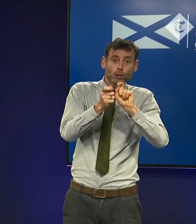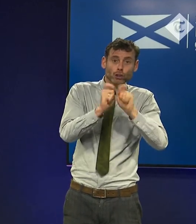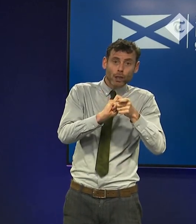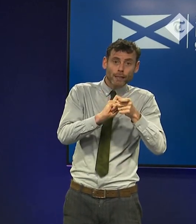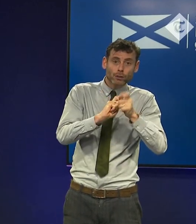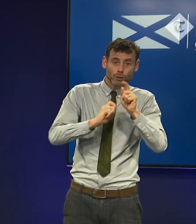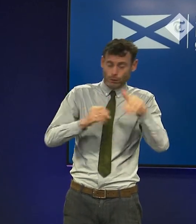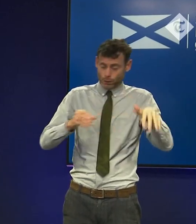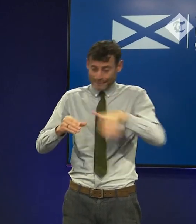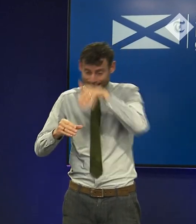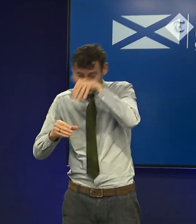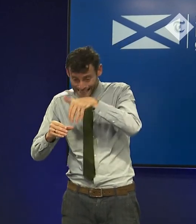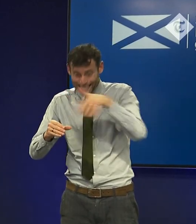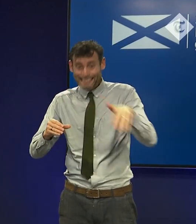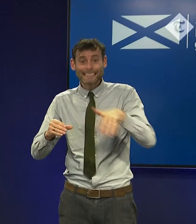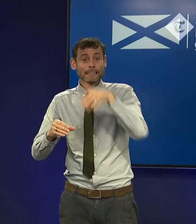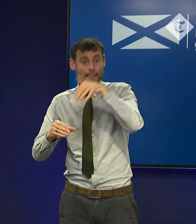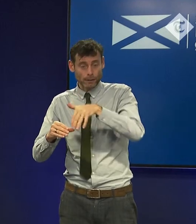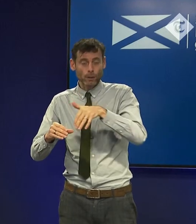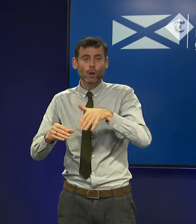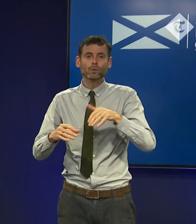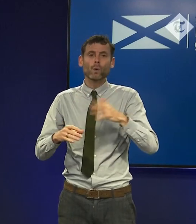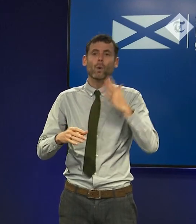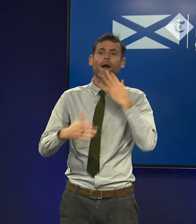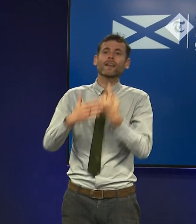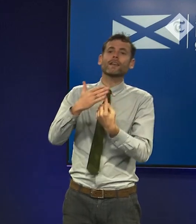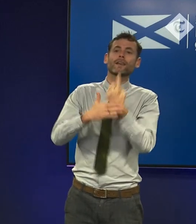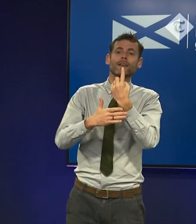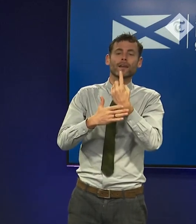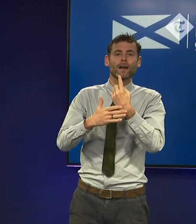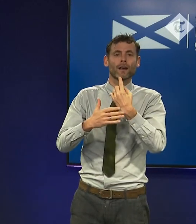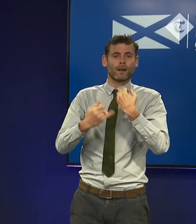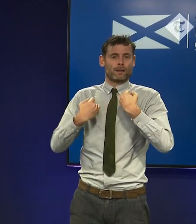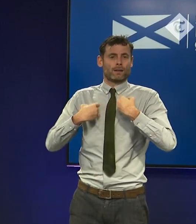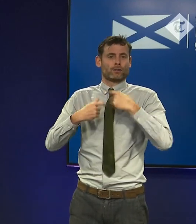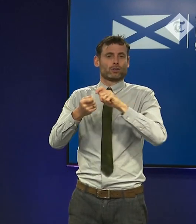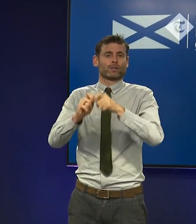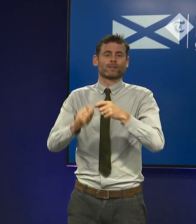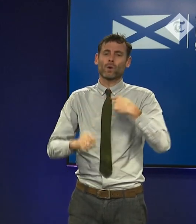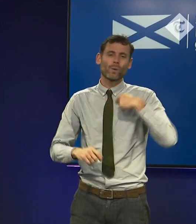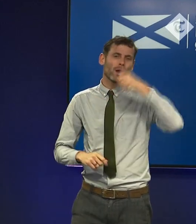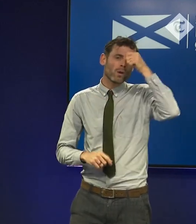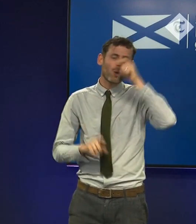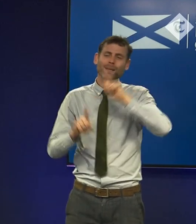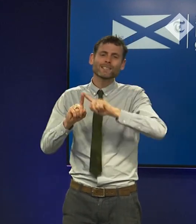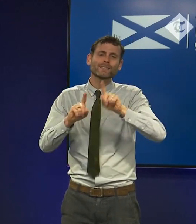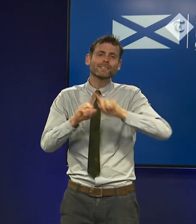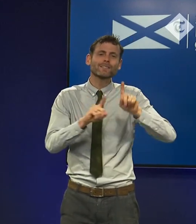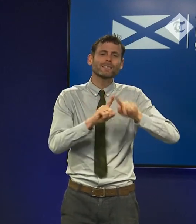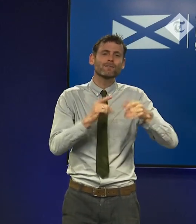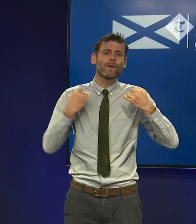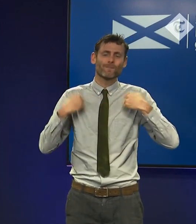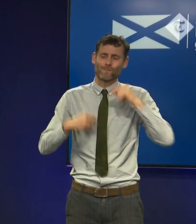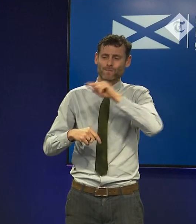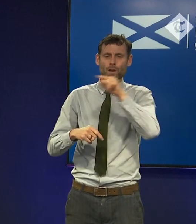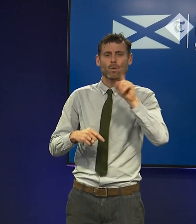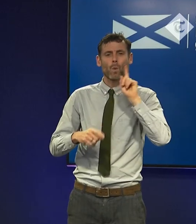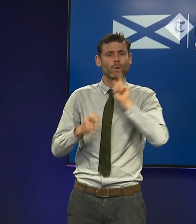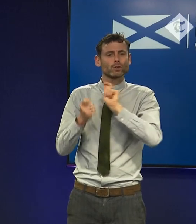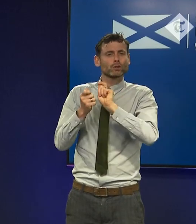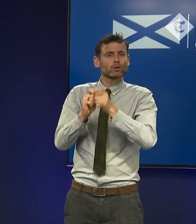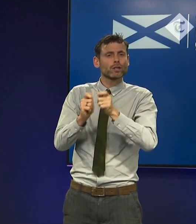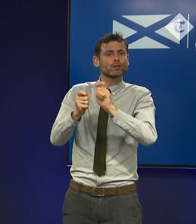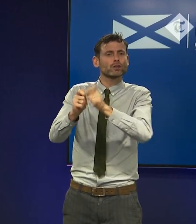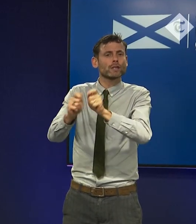we expect to be an ever-changing virus. We know that viruses evolve over time, and so one of the features of the approaches that have been taken